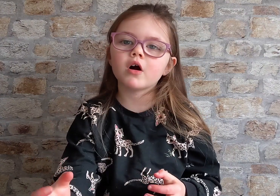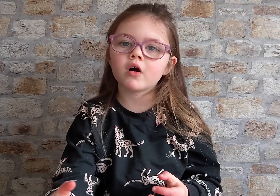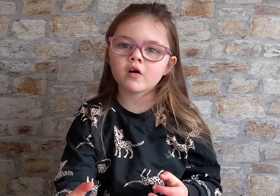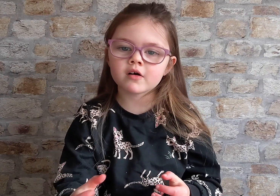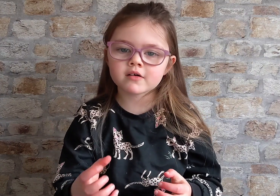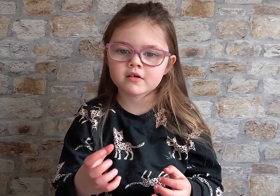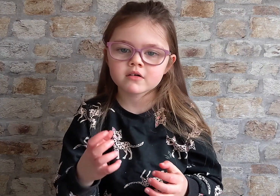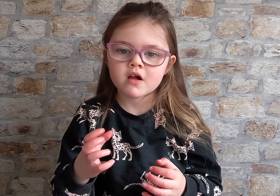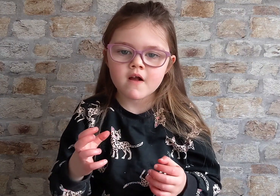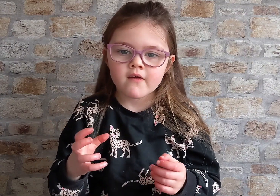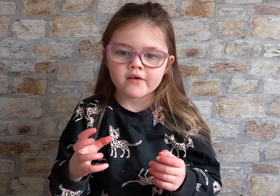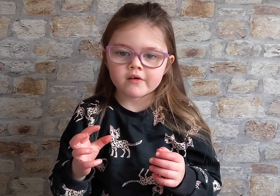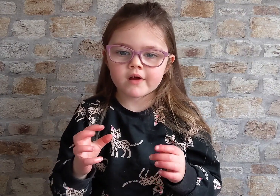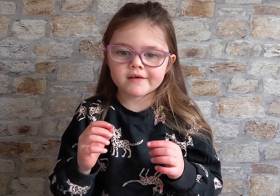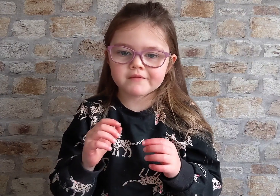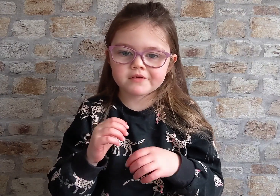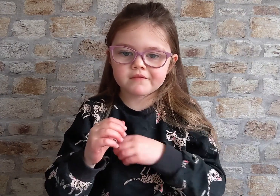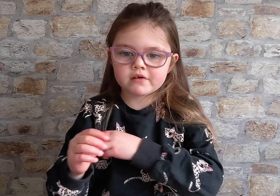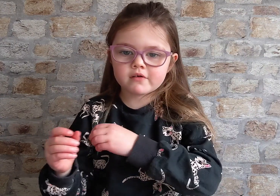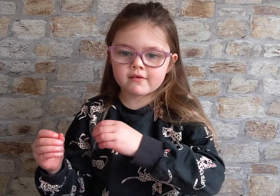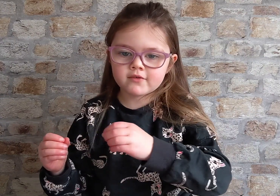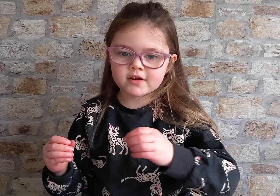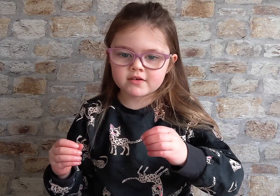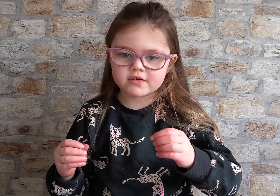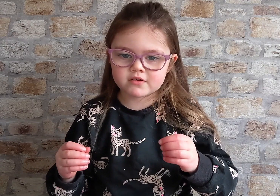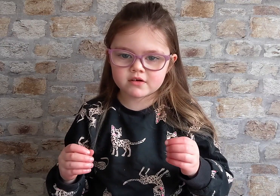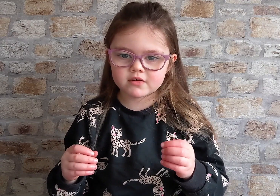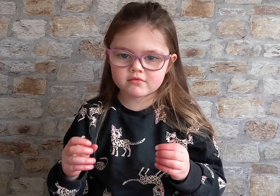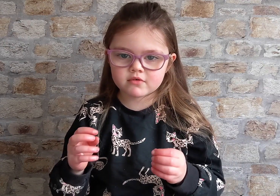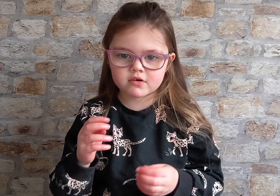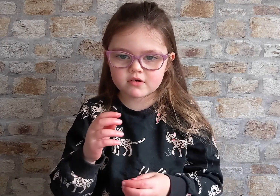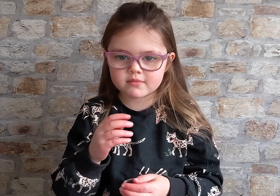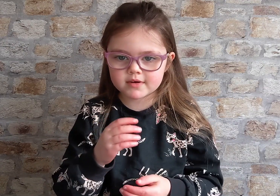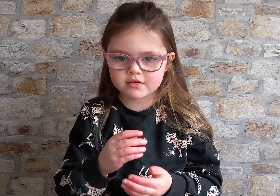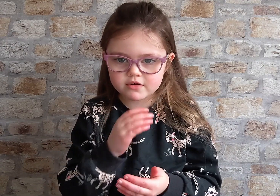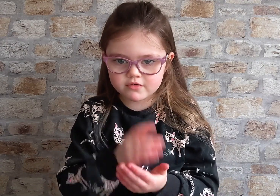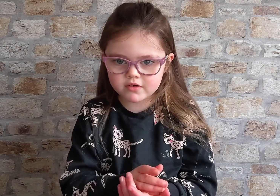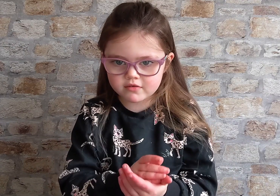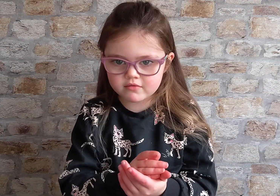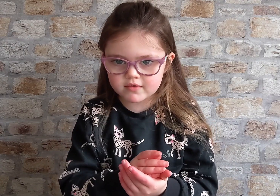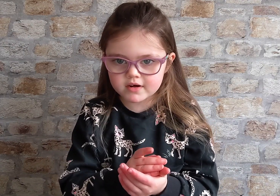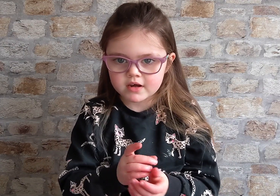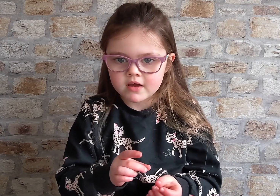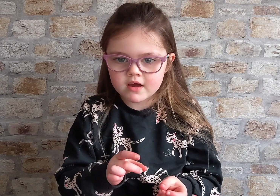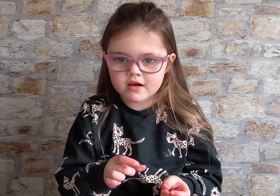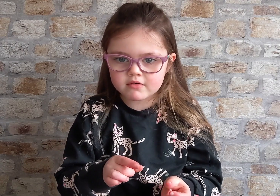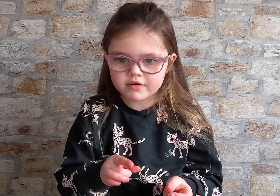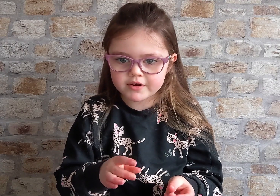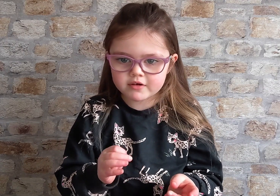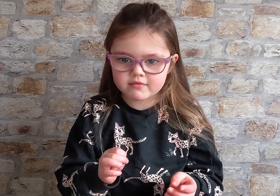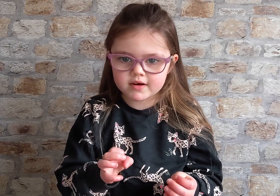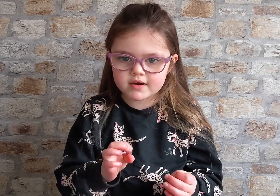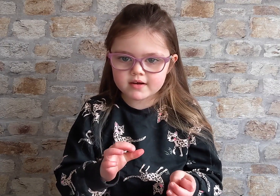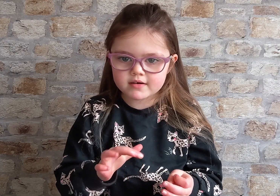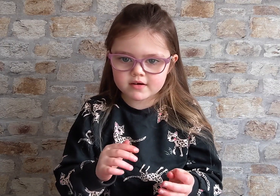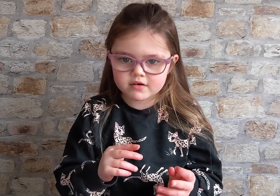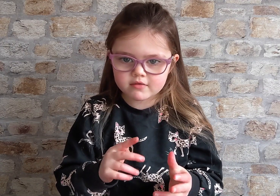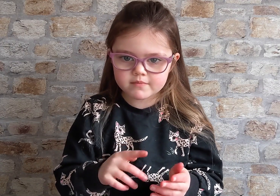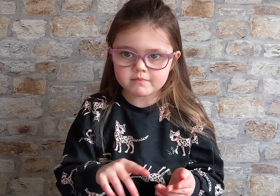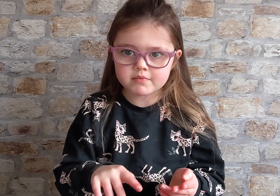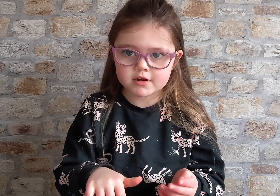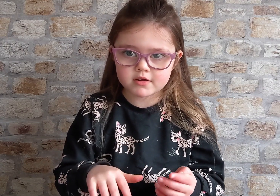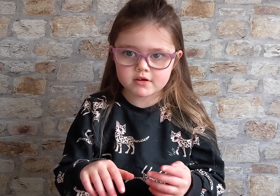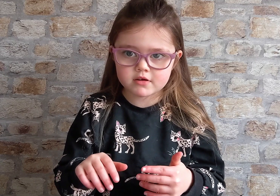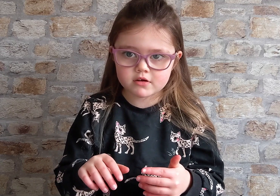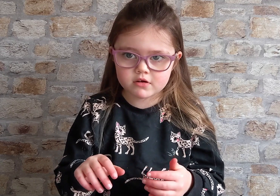a frog Life is full of changes, change will come as true But how you deal with it